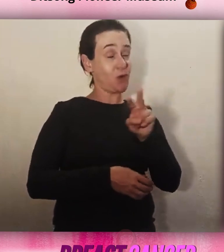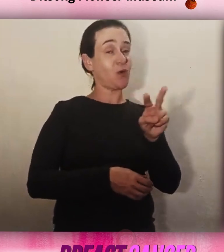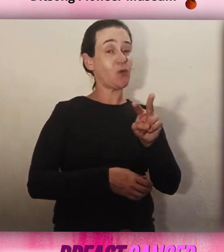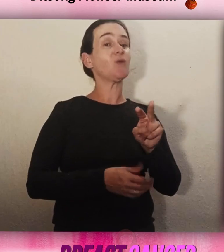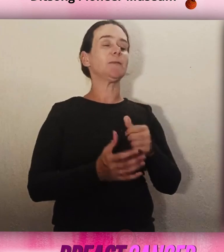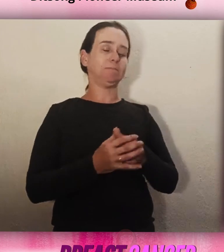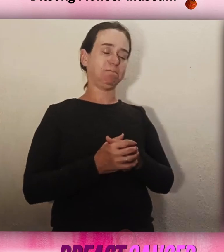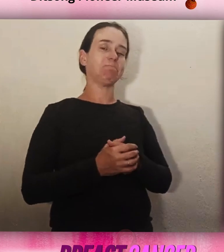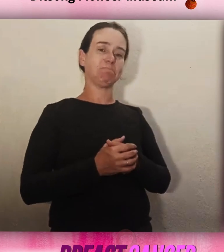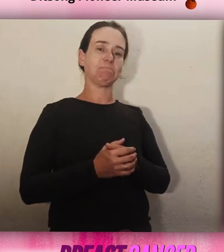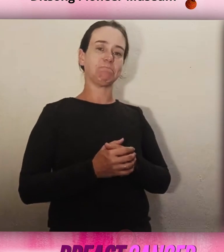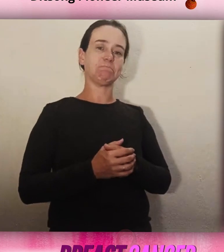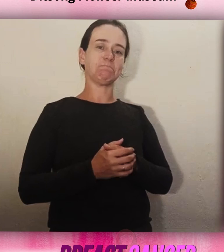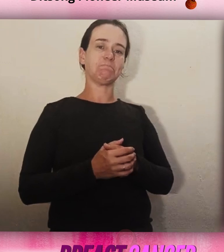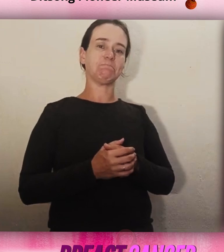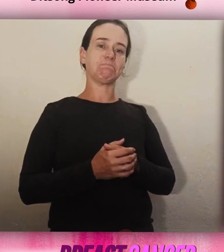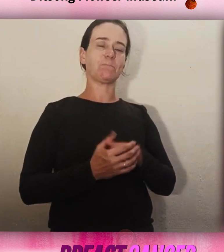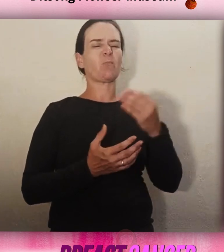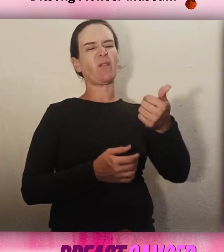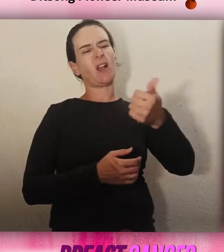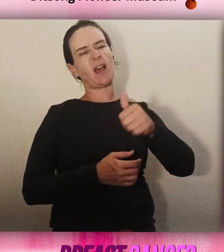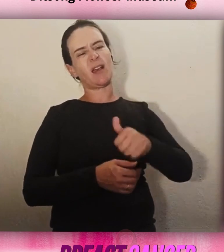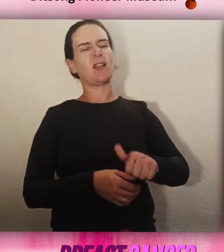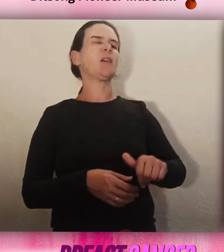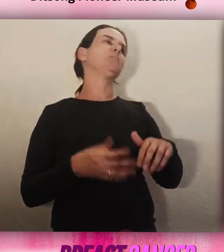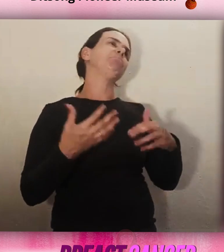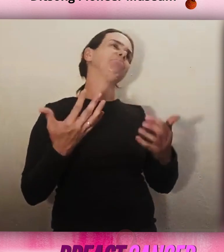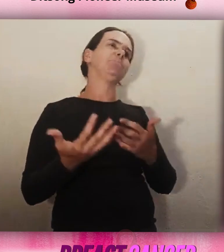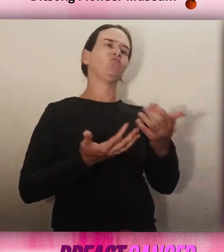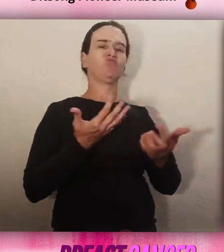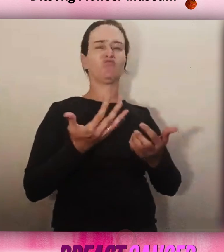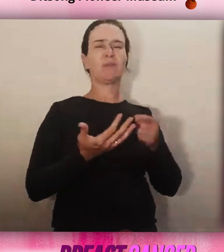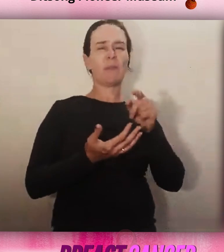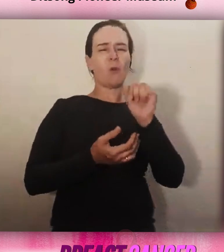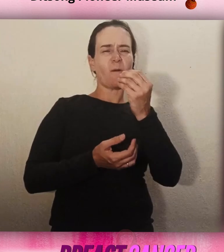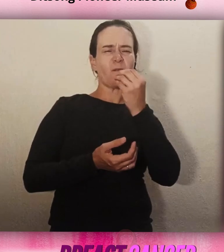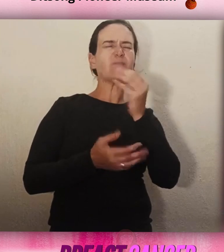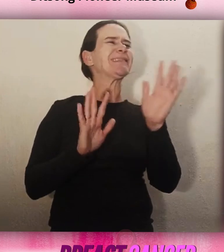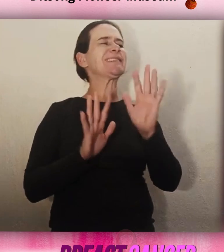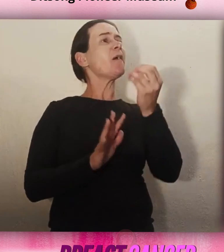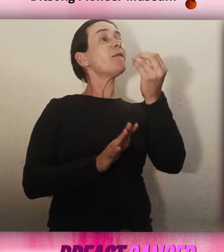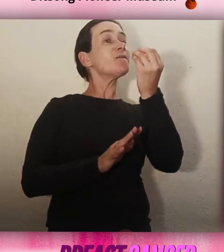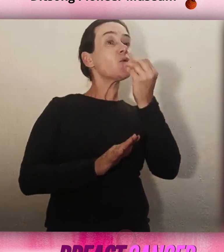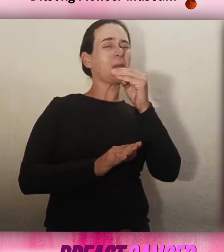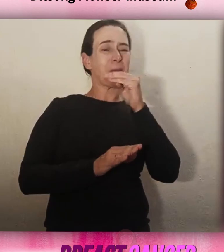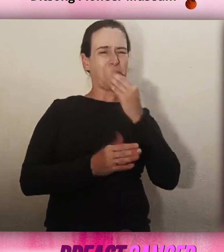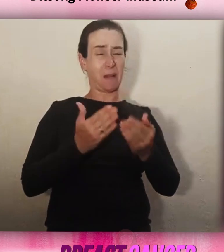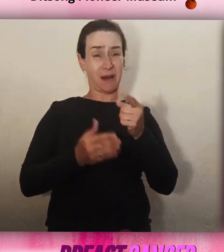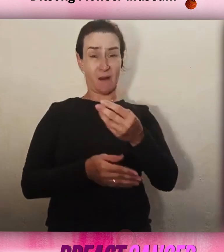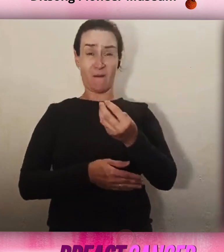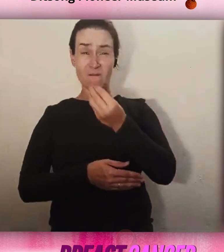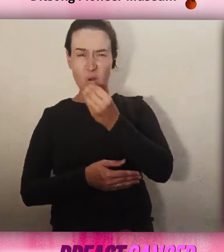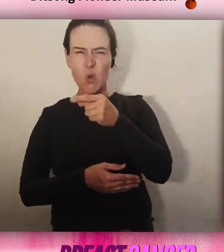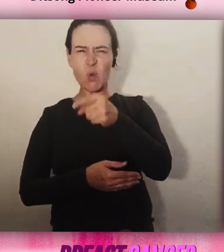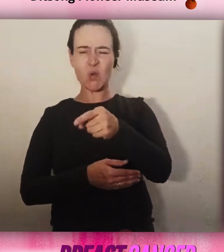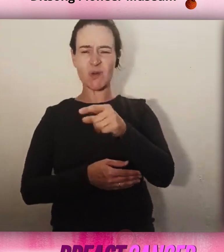Alcohol and tobacco. Yes. Also other, like, the type of, not necessarily the type